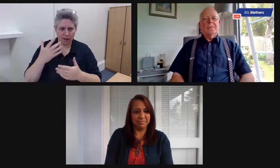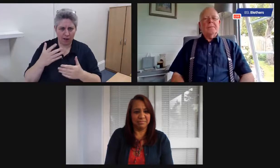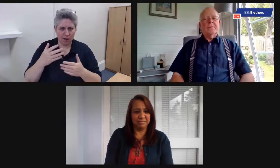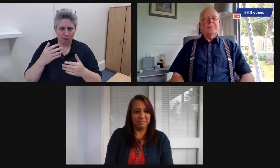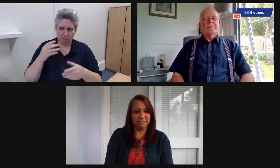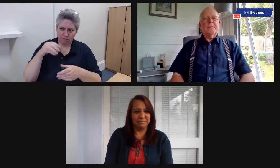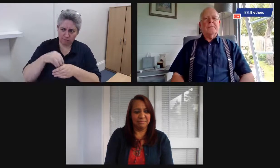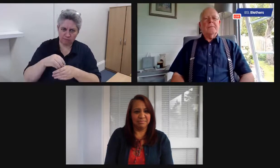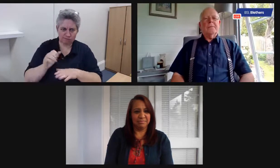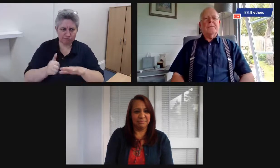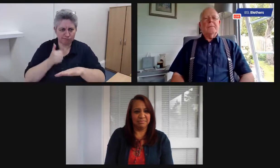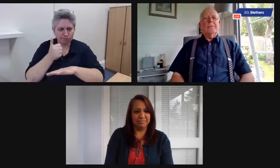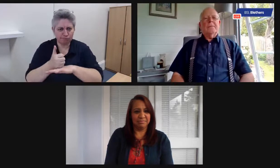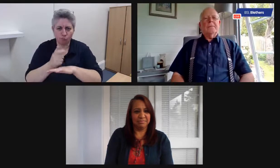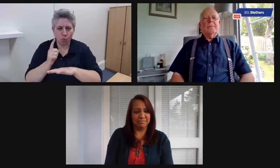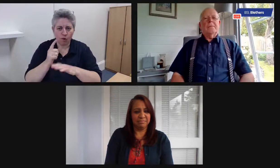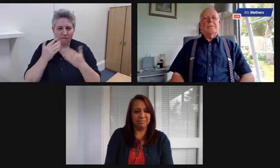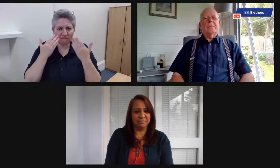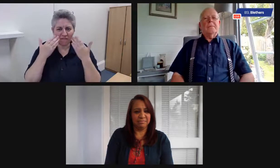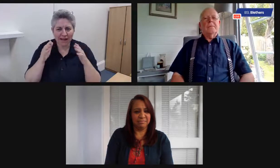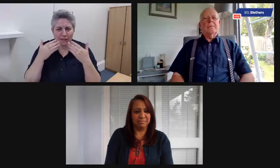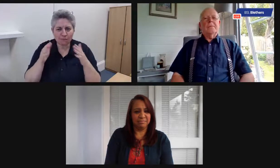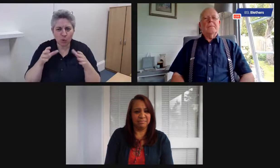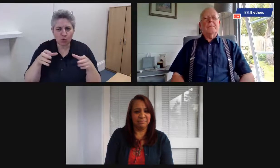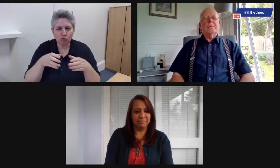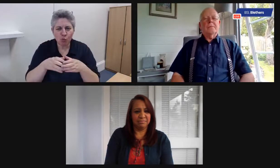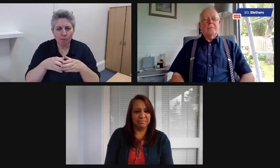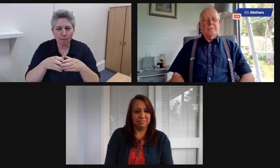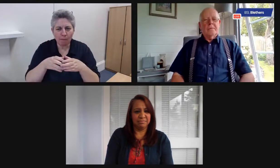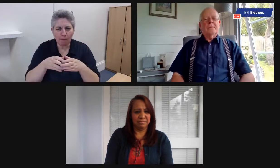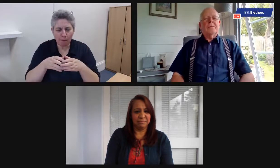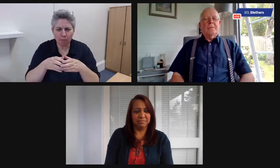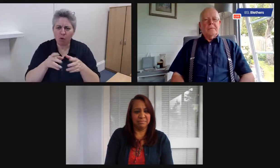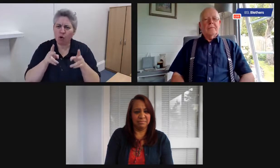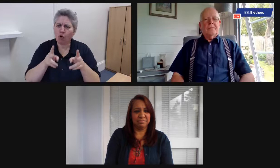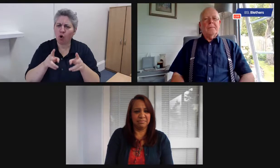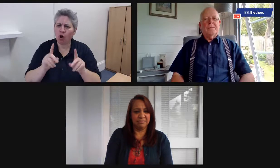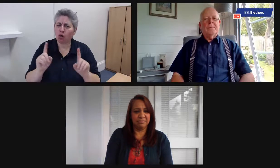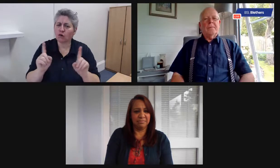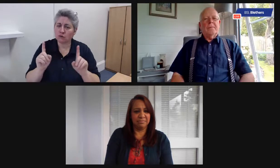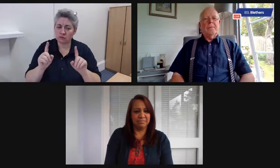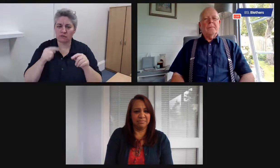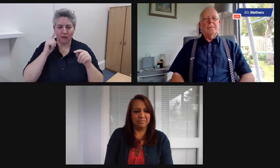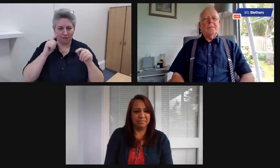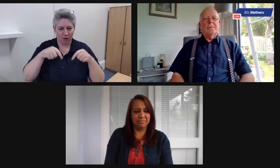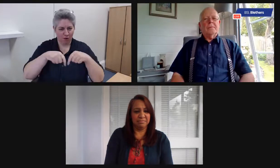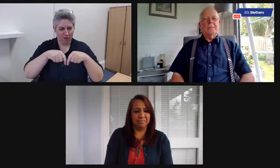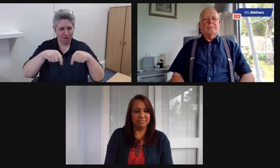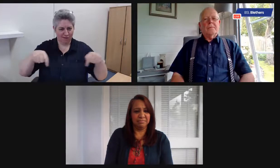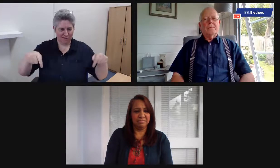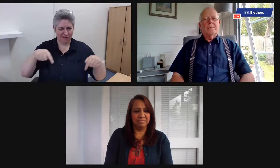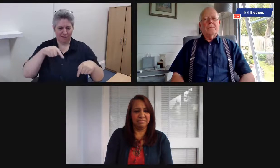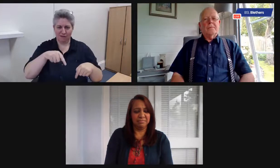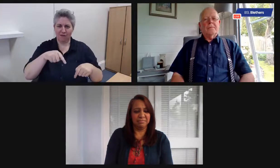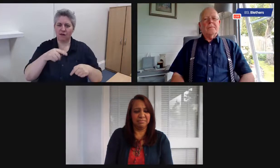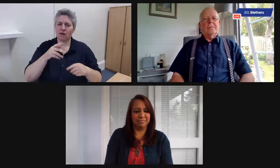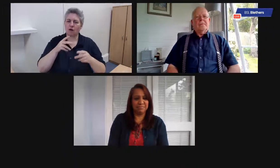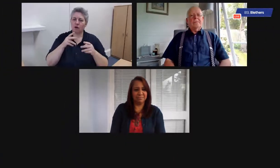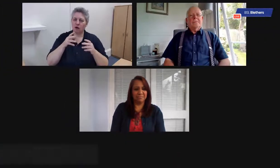Dave. What was the thing, or rather that you've got a Facebook page, and the Facebook